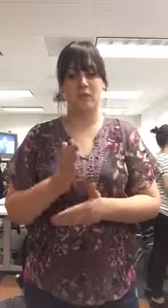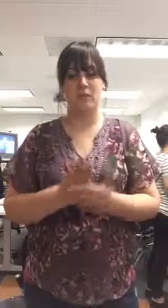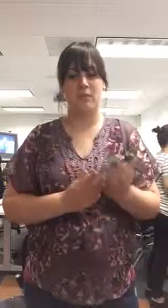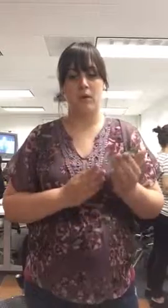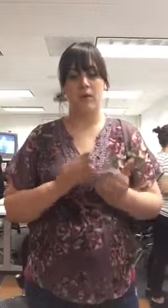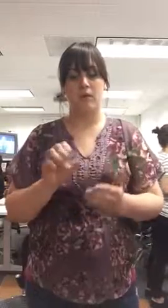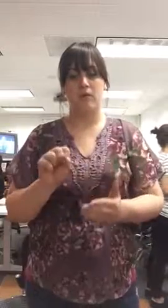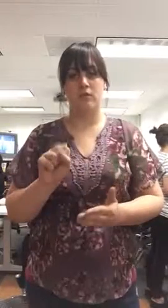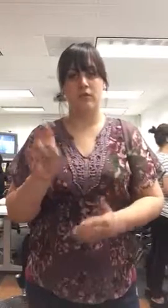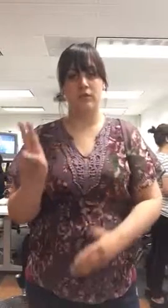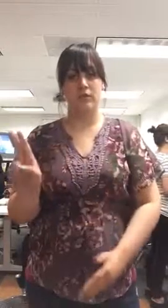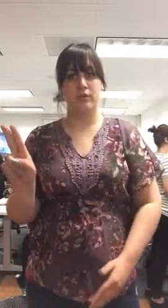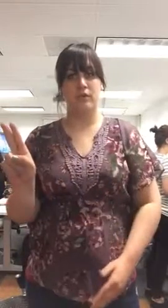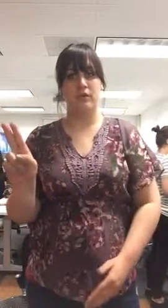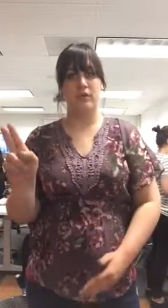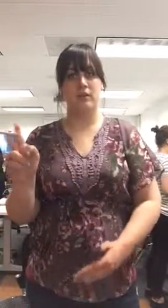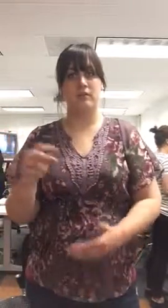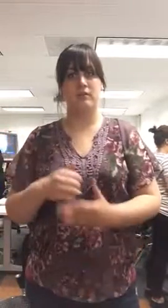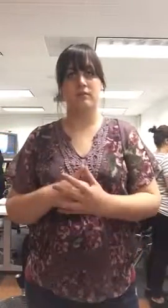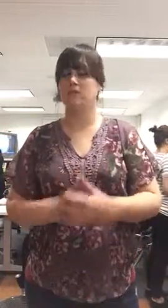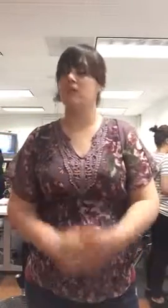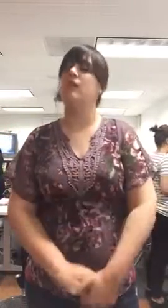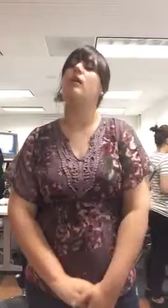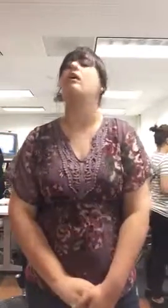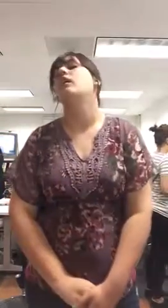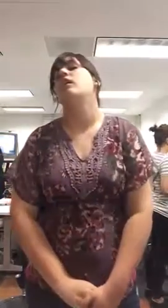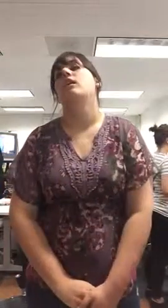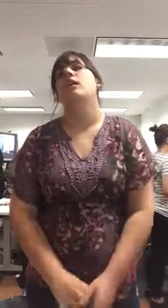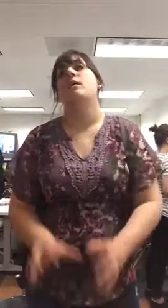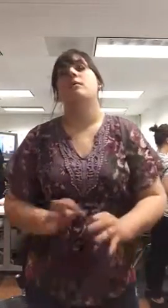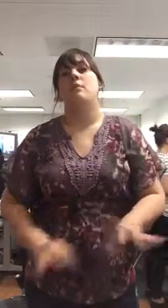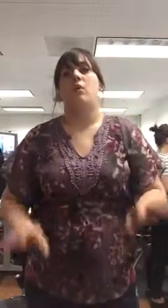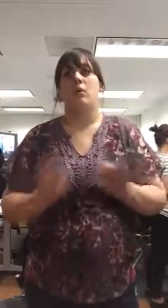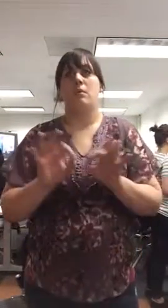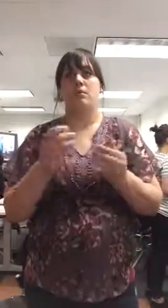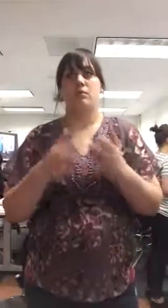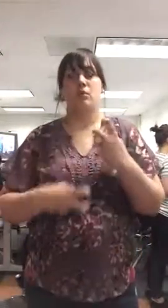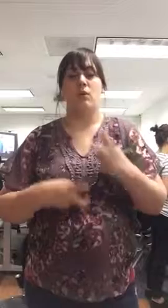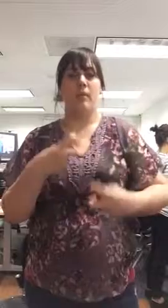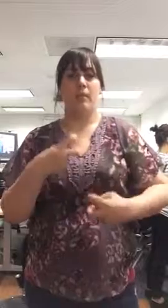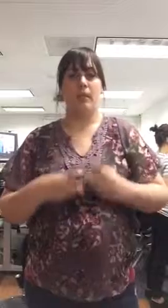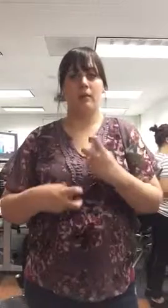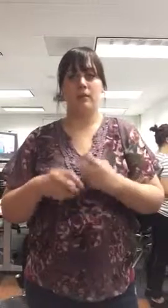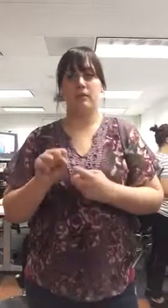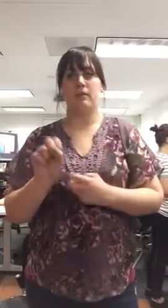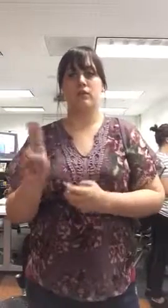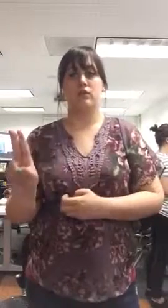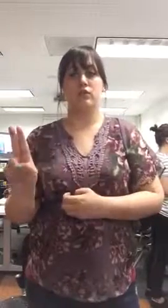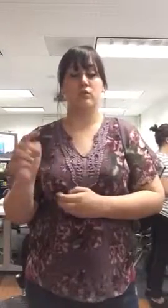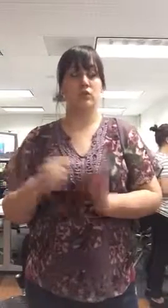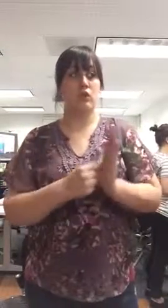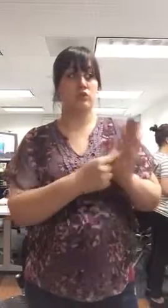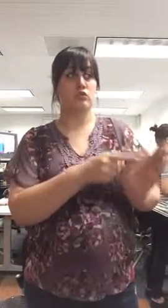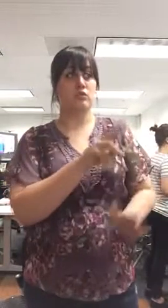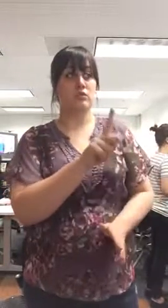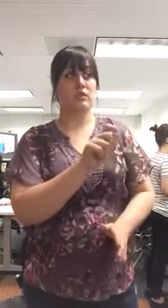going to go on now. Major problem in the Soviet Union, and I showed that to you, Katie, when I read you. The worst thing about communism